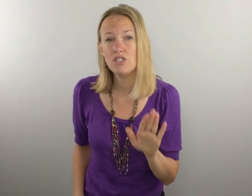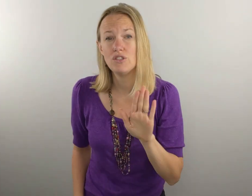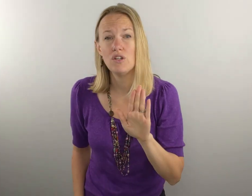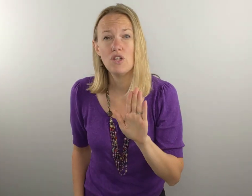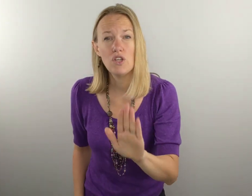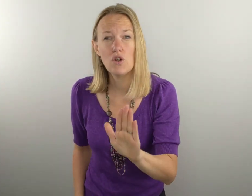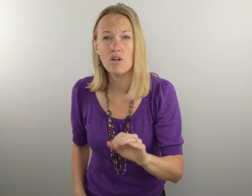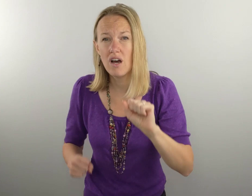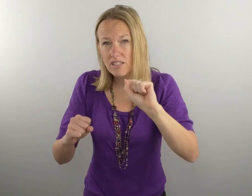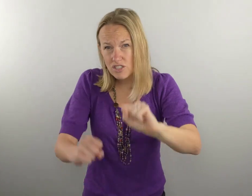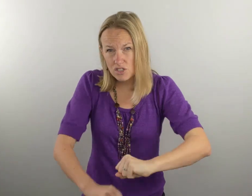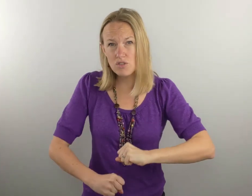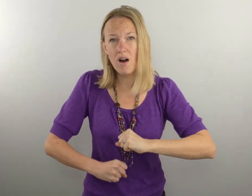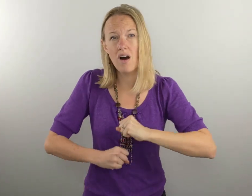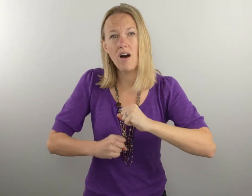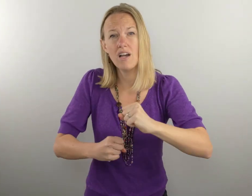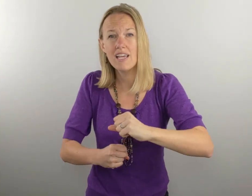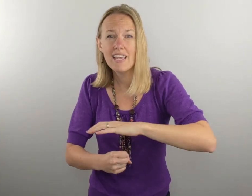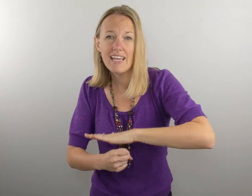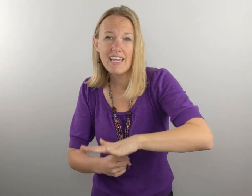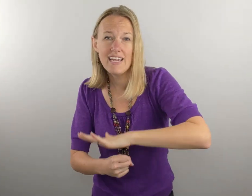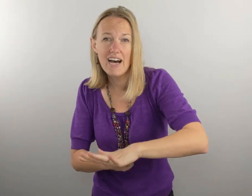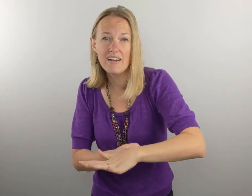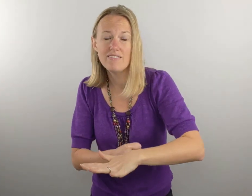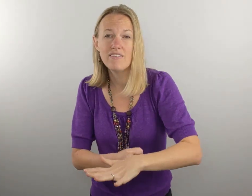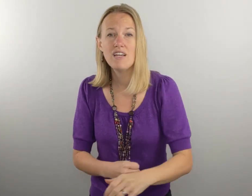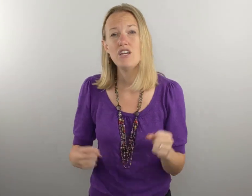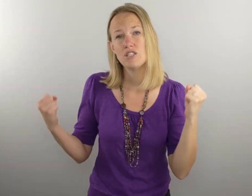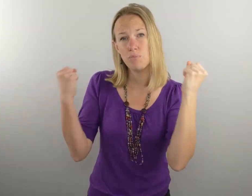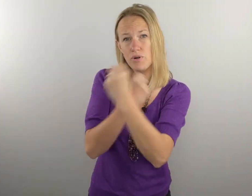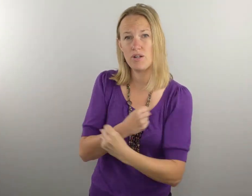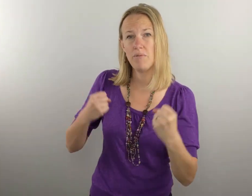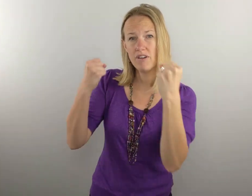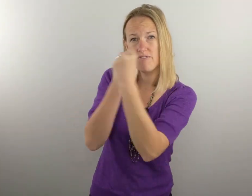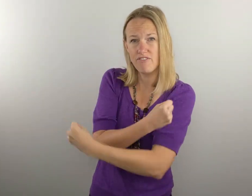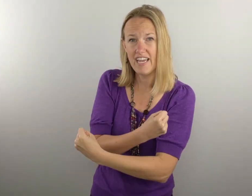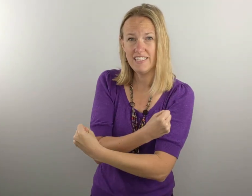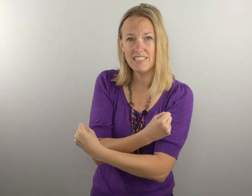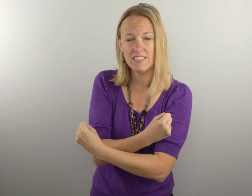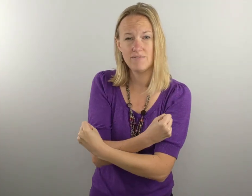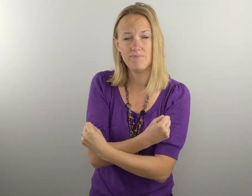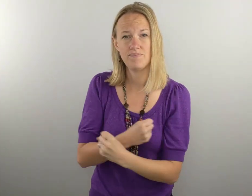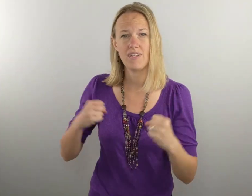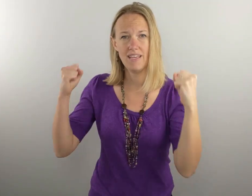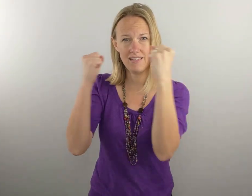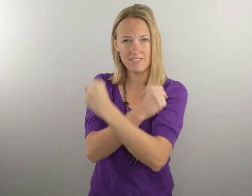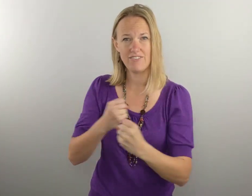you you're not strong enough to put up a good fight, okay, that's